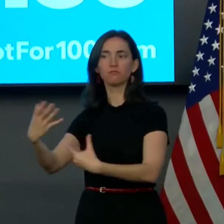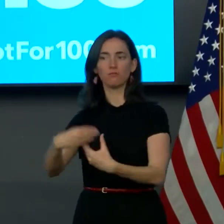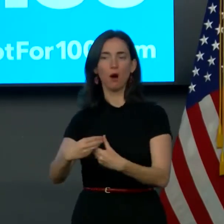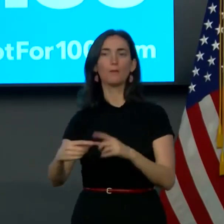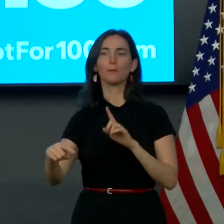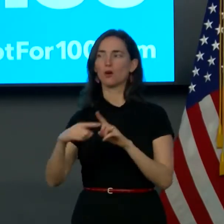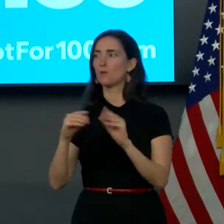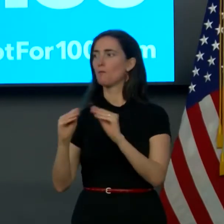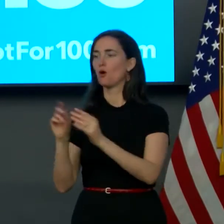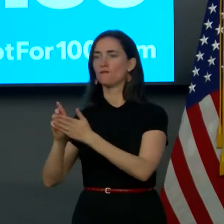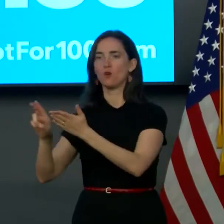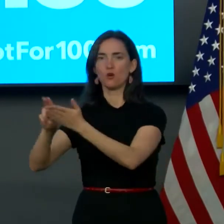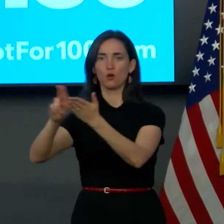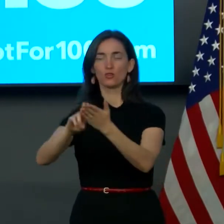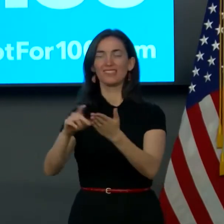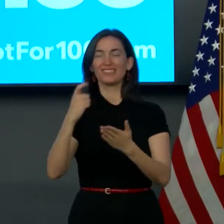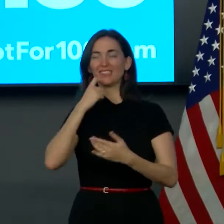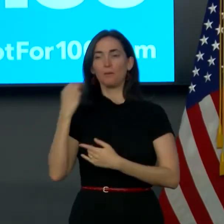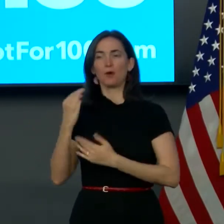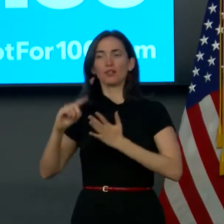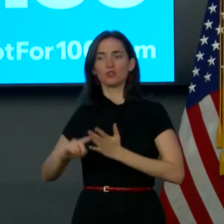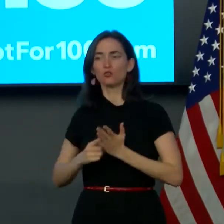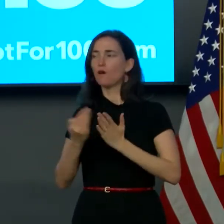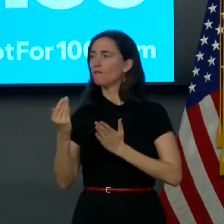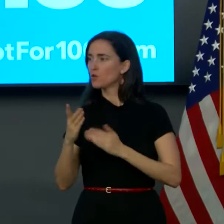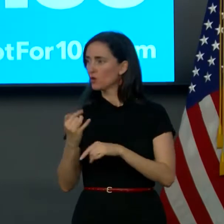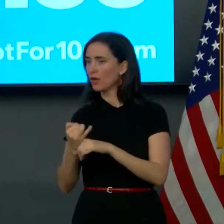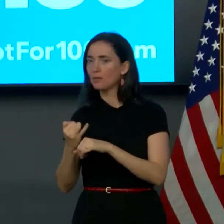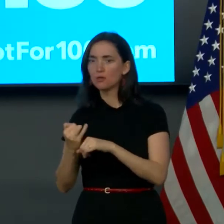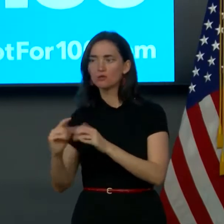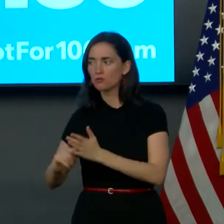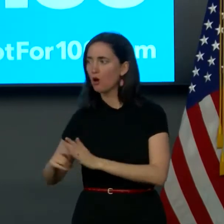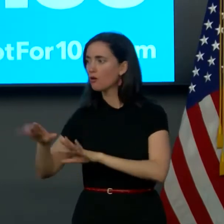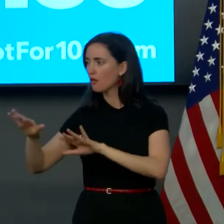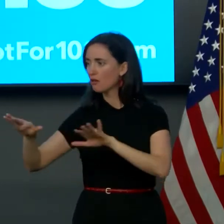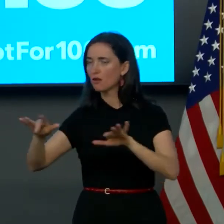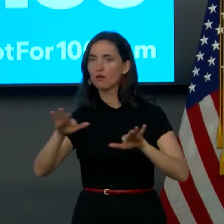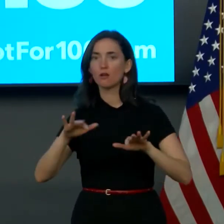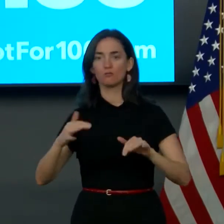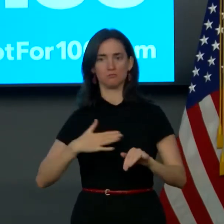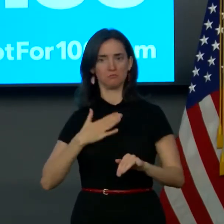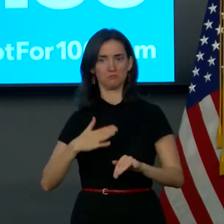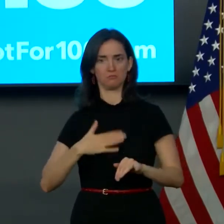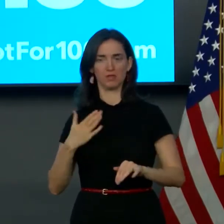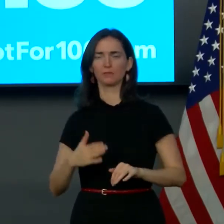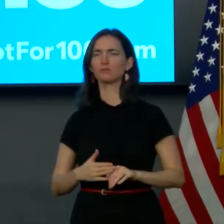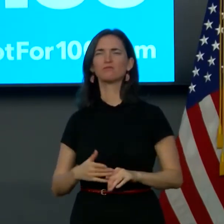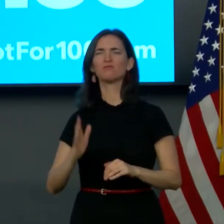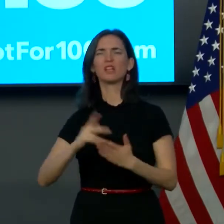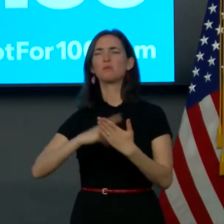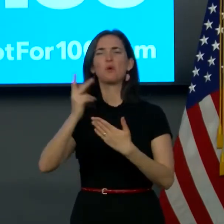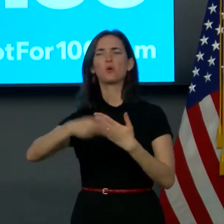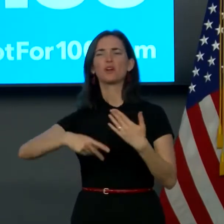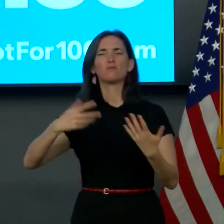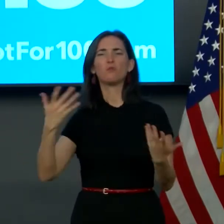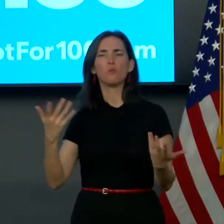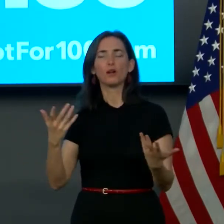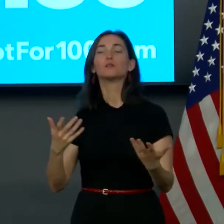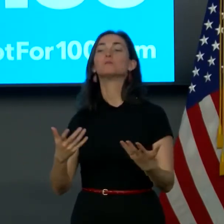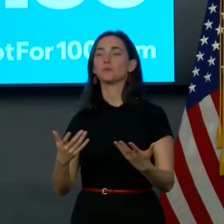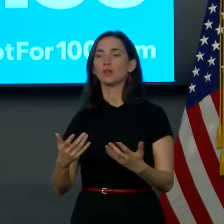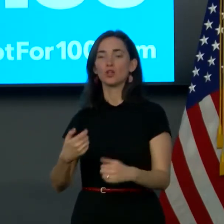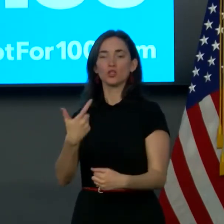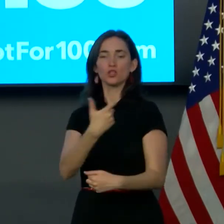a handful of campuses this past Monday. And just to recap what that program is, the Shot for 100 will give a